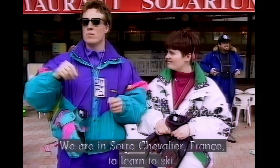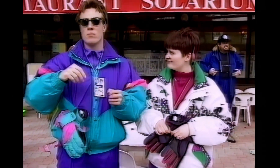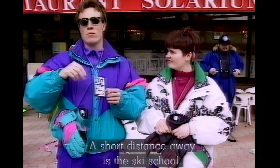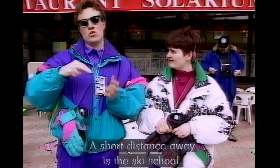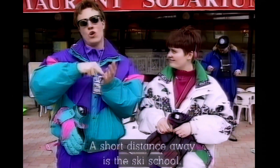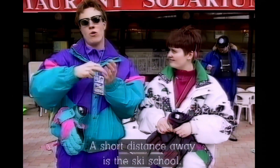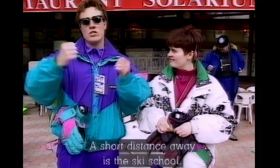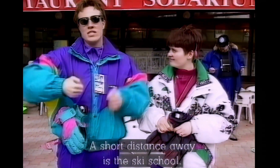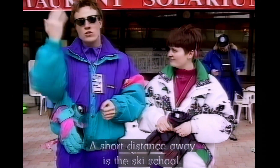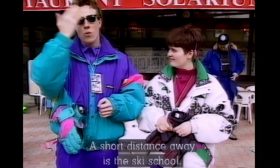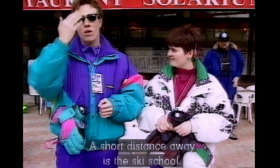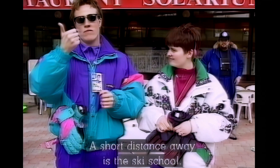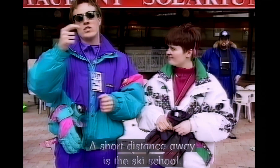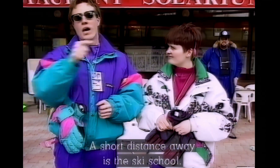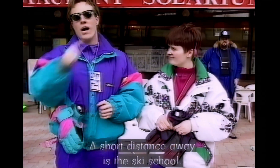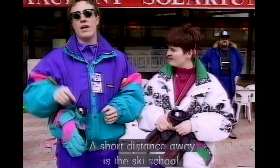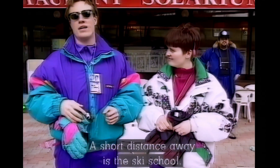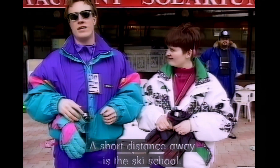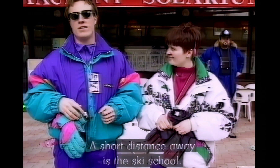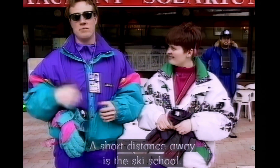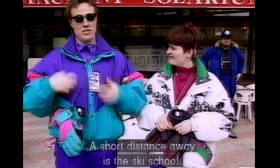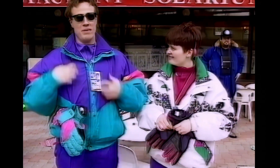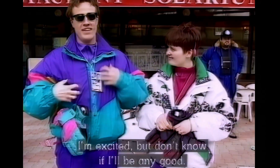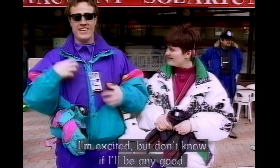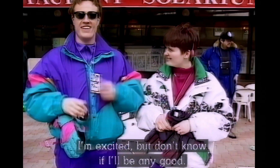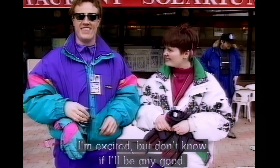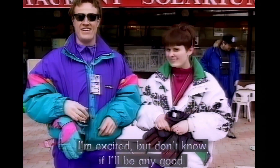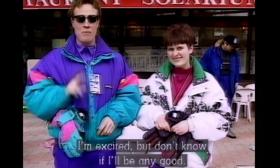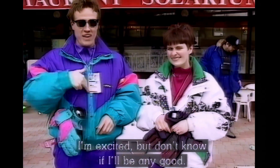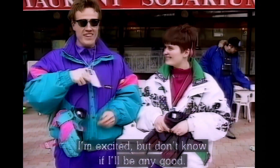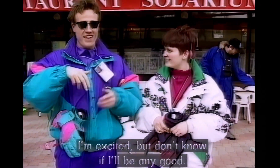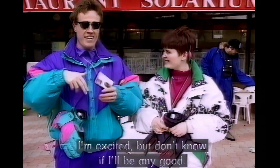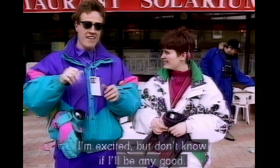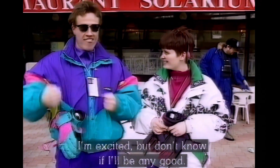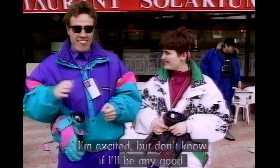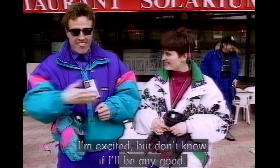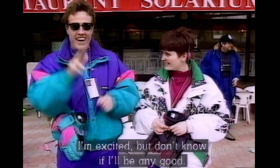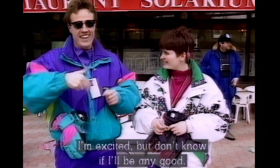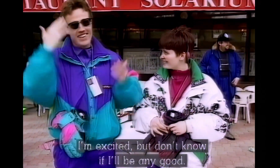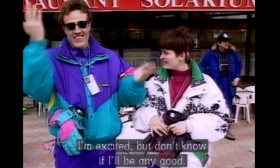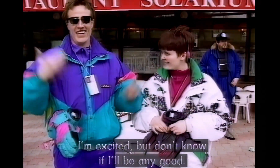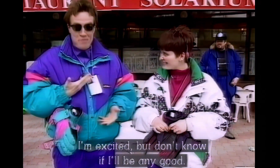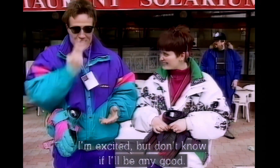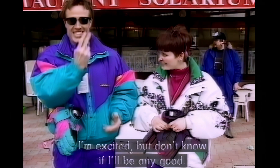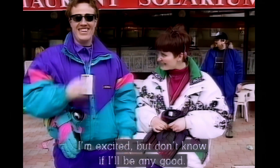skal op og stå på ski nu. Vi skal på skiskole. Det bliver spændende. Om vi kan klare det, det